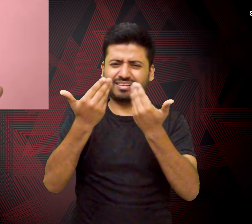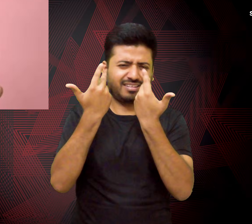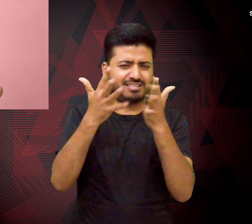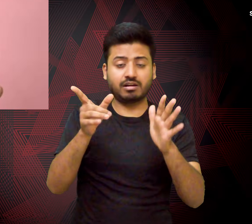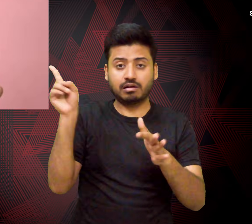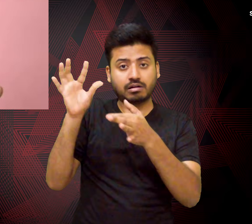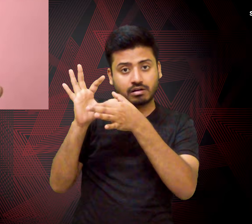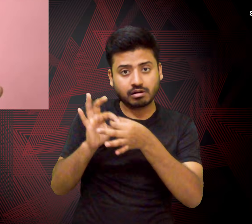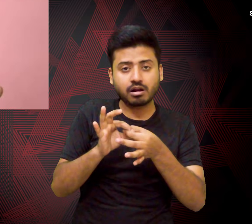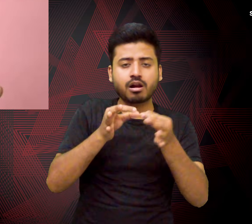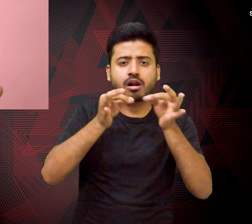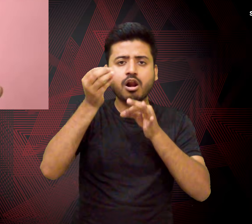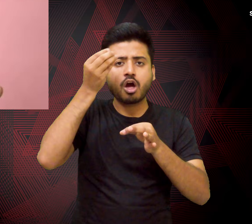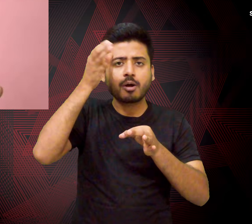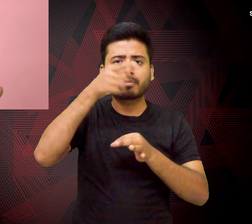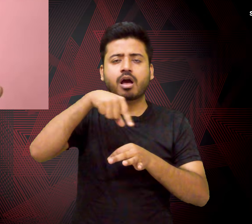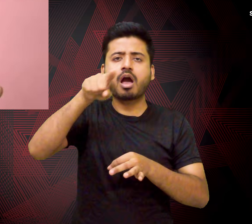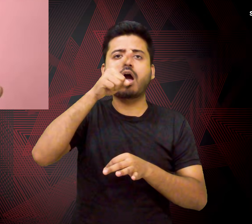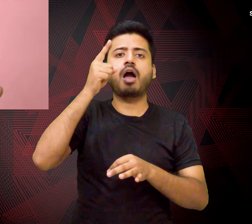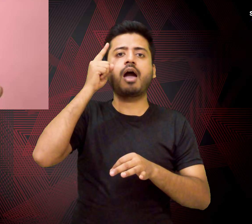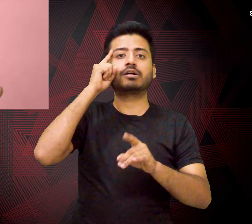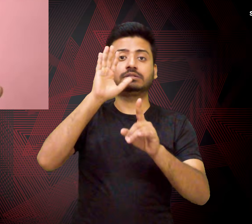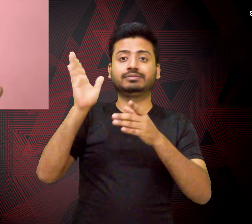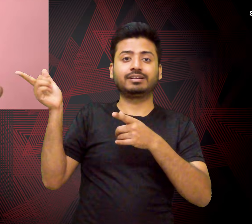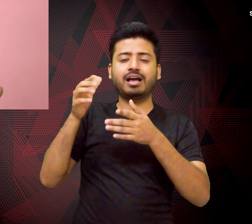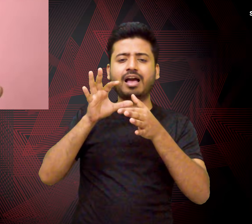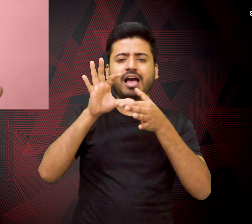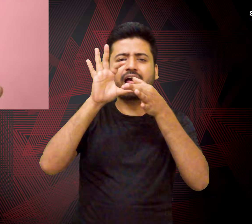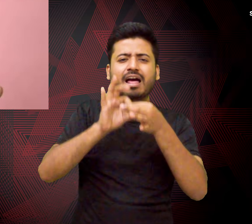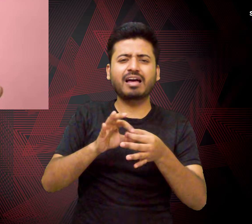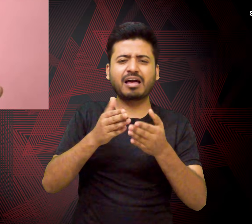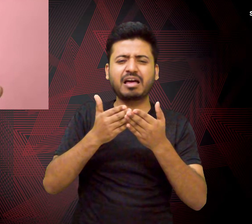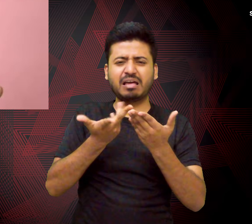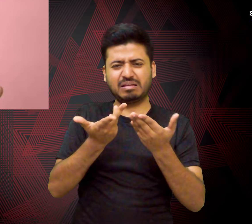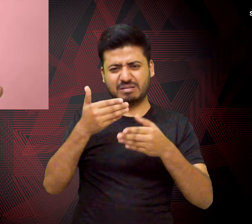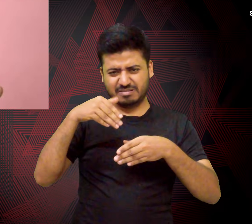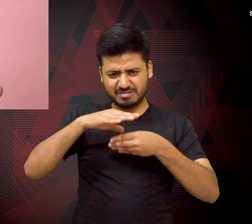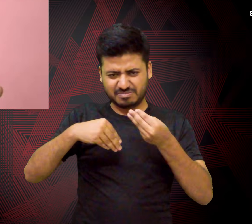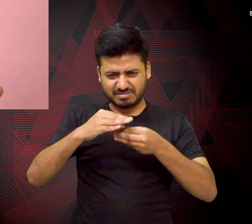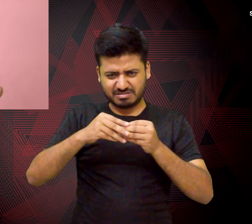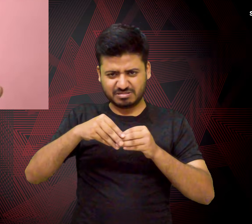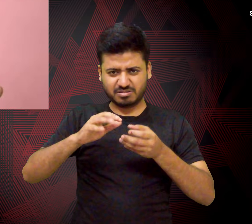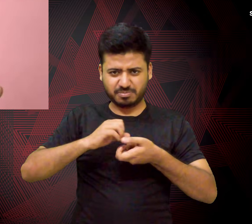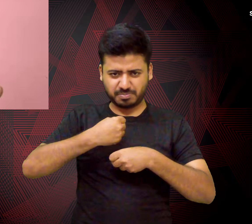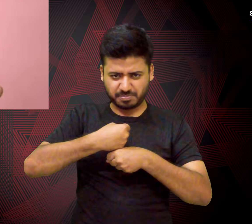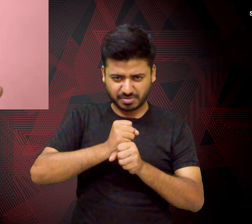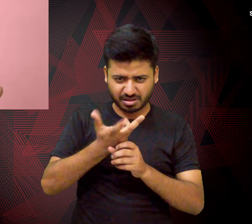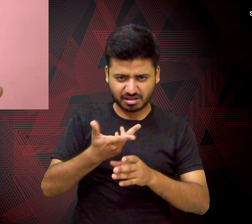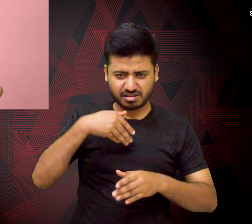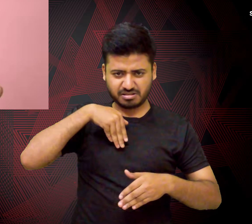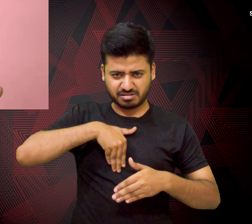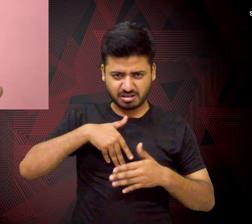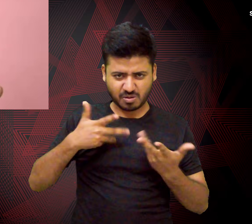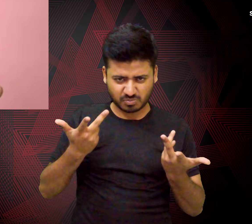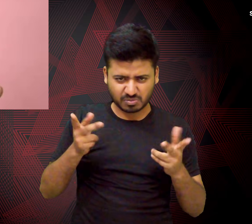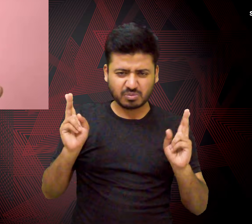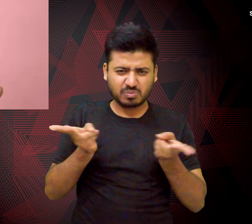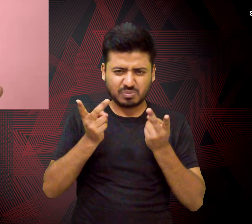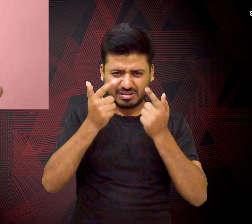ibuprofen. Long-term relief includes reducing caffeine, salt, and fat, and managing stress. Using cabbage leaves